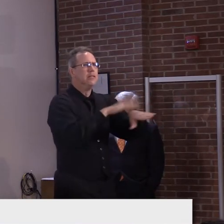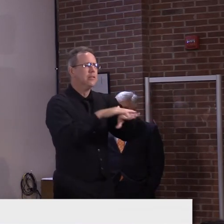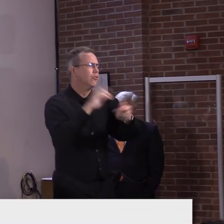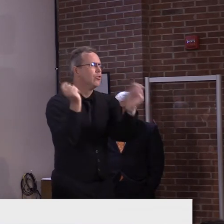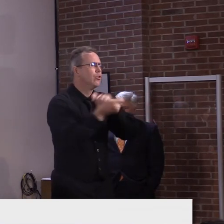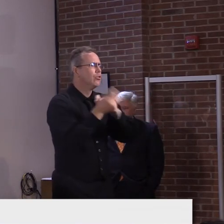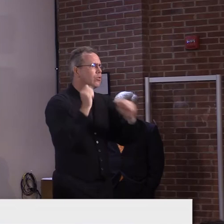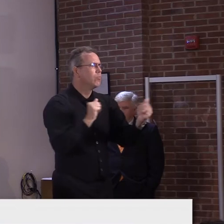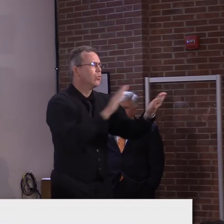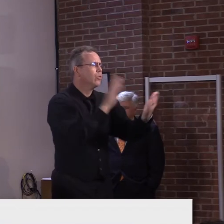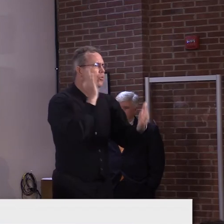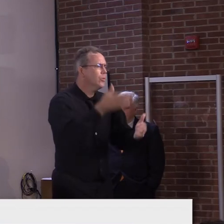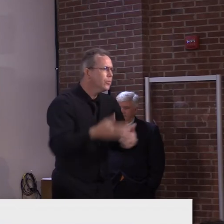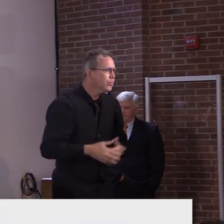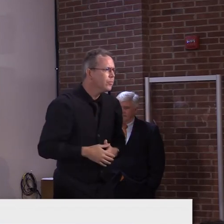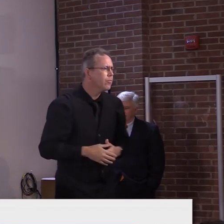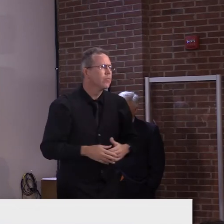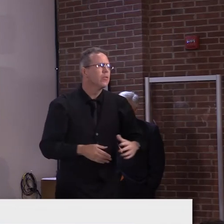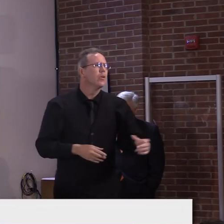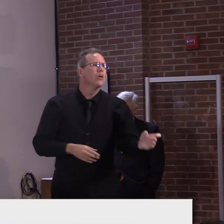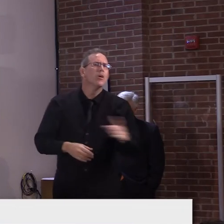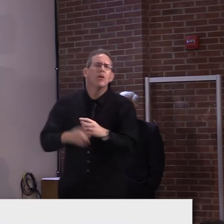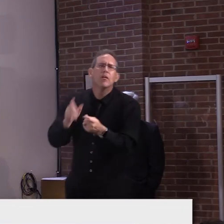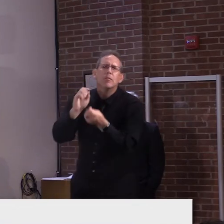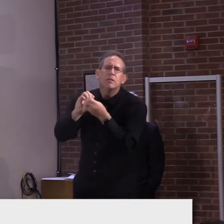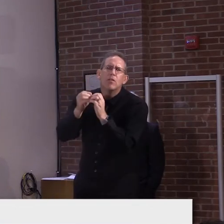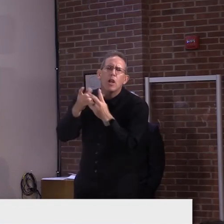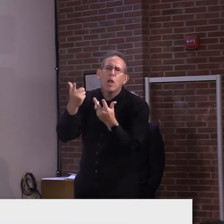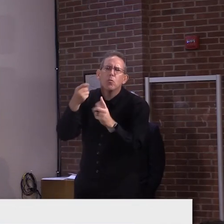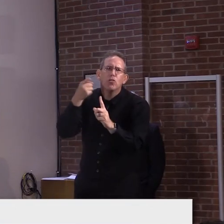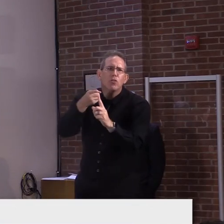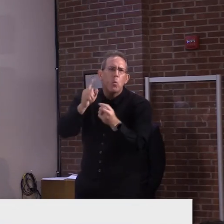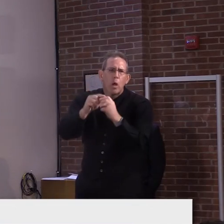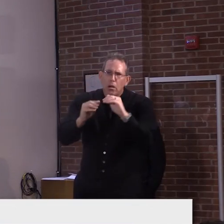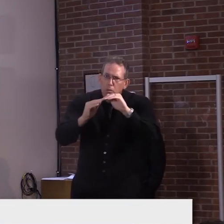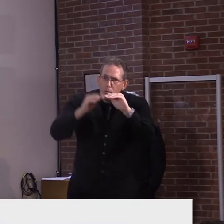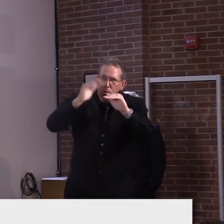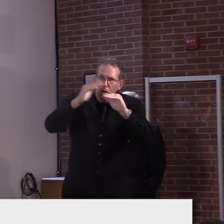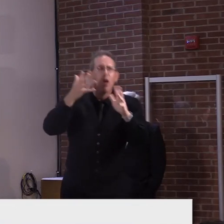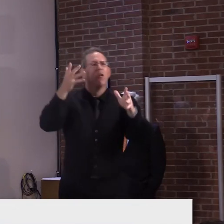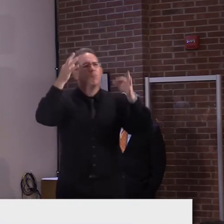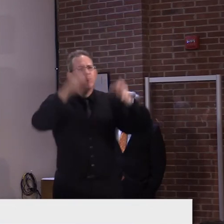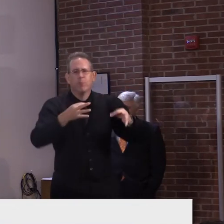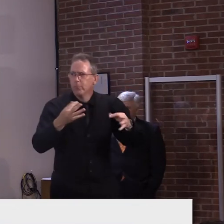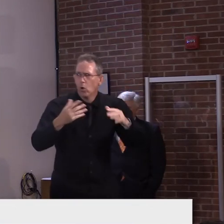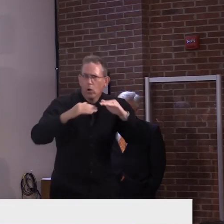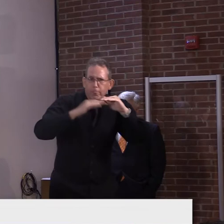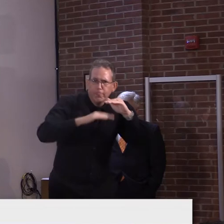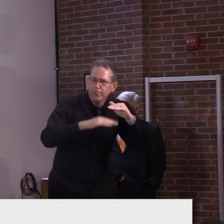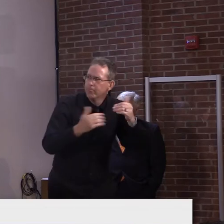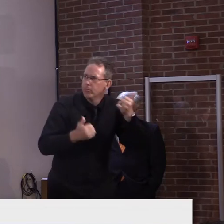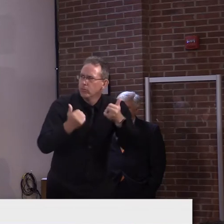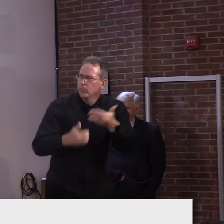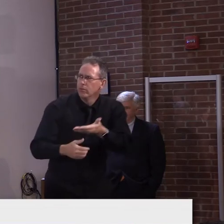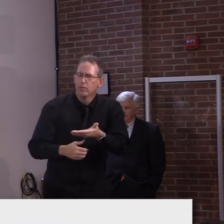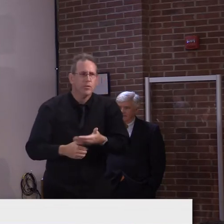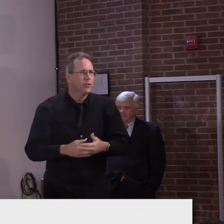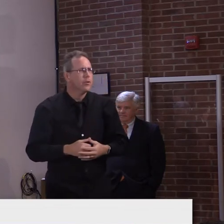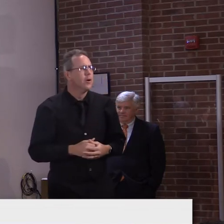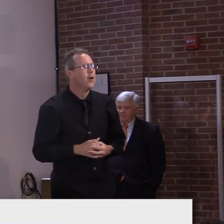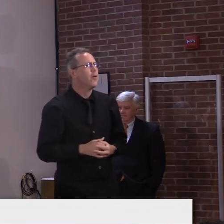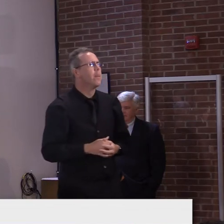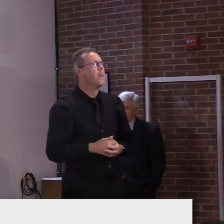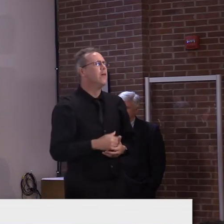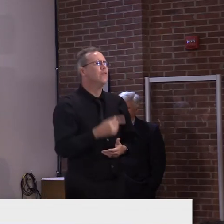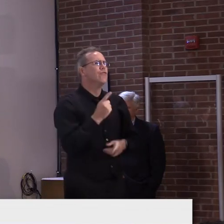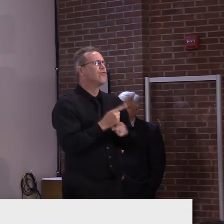But you don't have kind of a benchmark or something specific that you're looking for that would lead to further mitigation strategy? That's correct. I